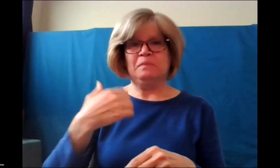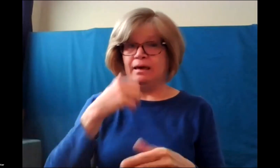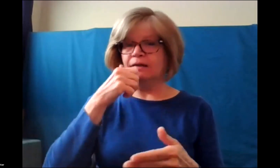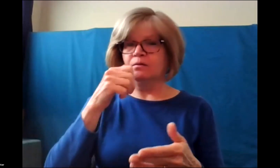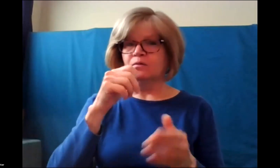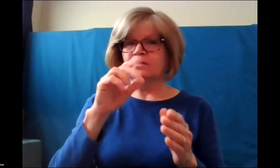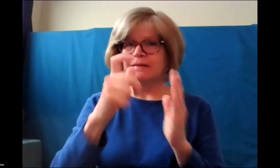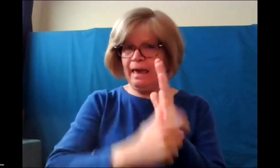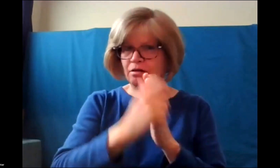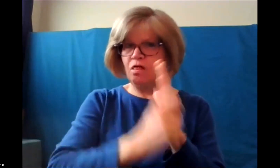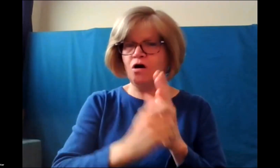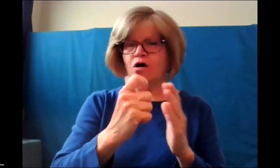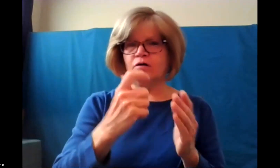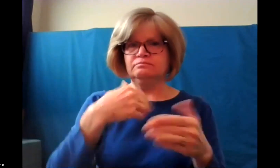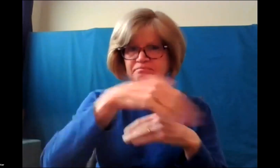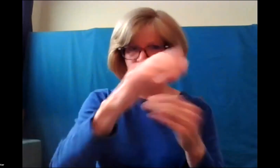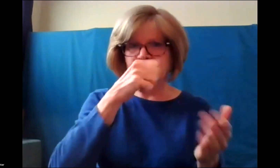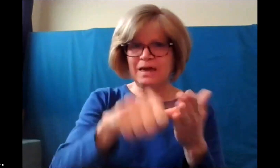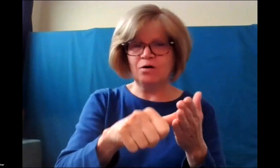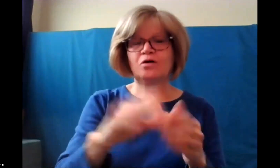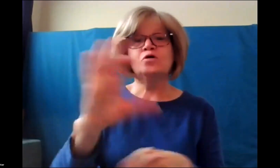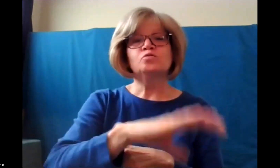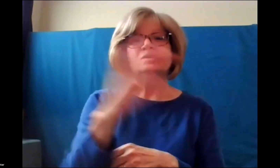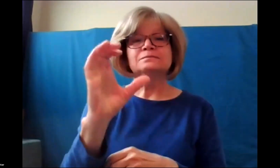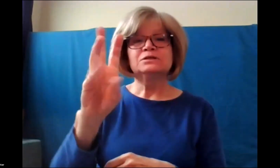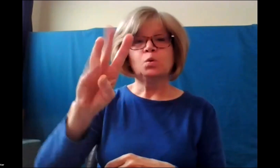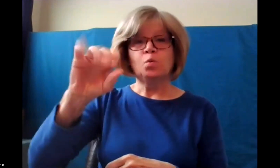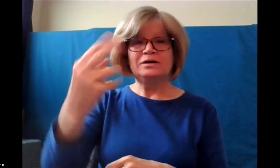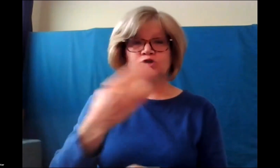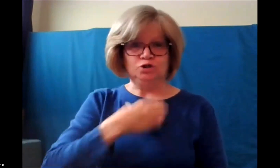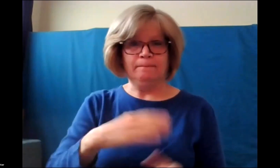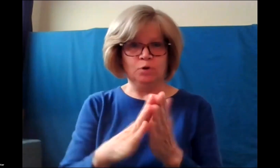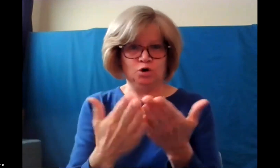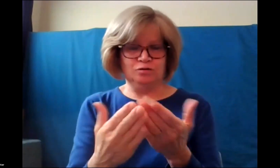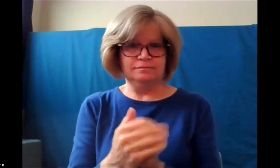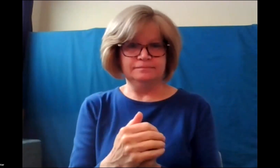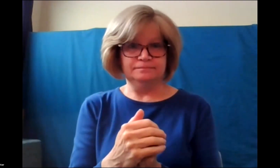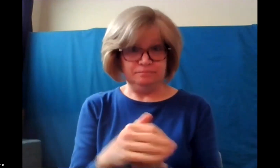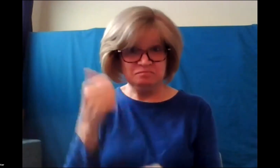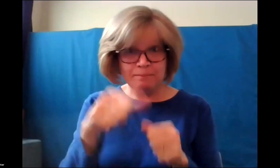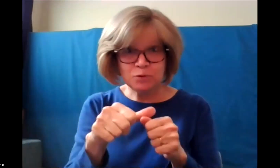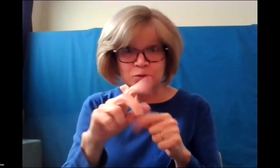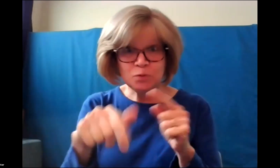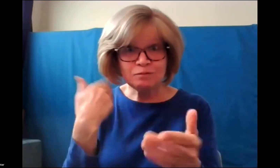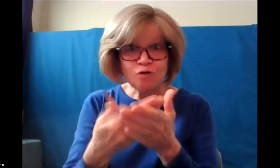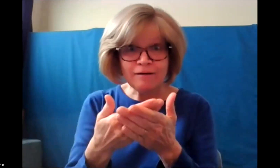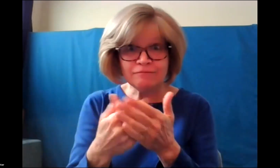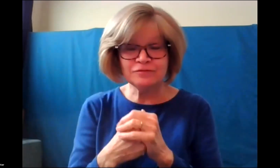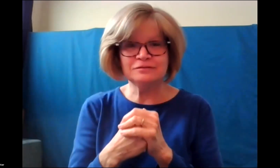order catalog, the Christmas Wish Book. You remember its arrival?